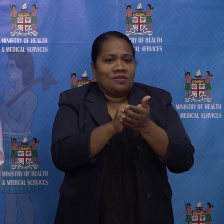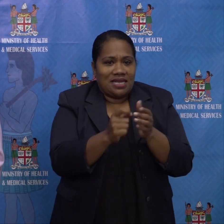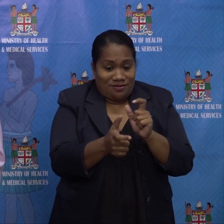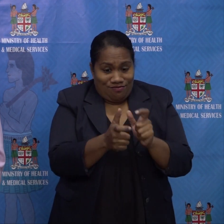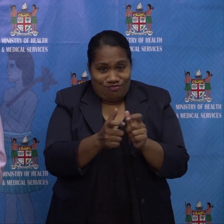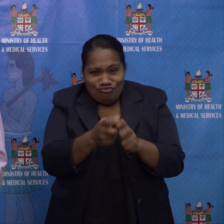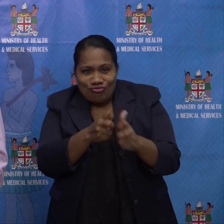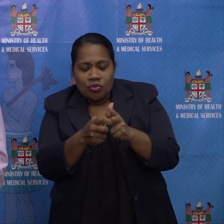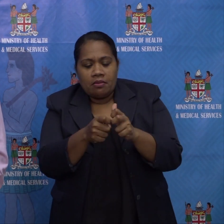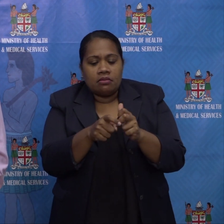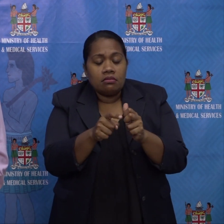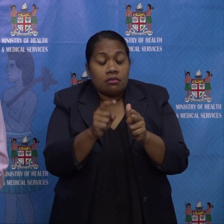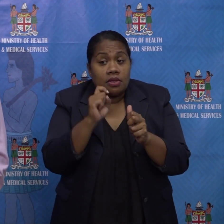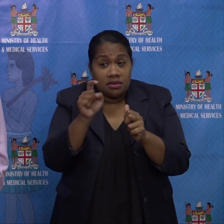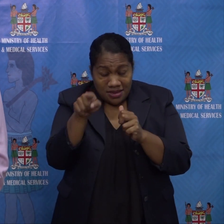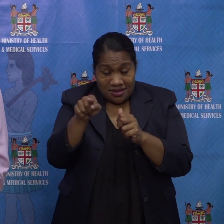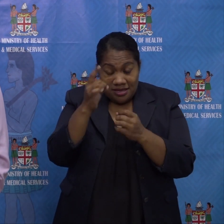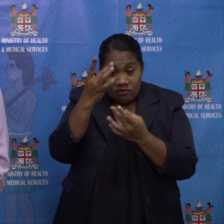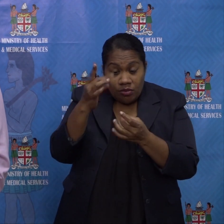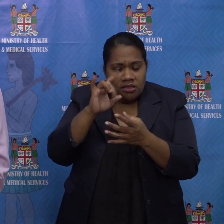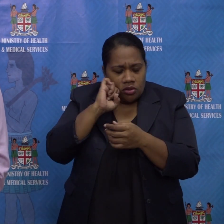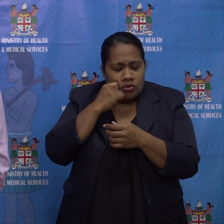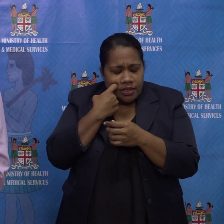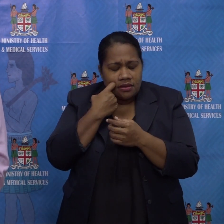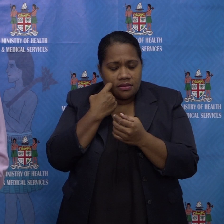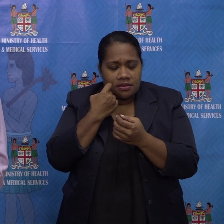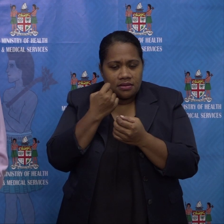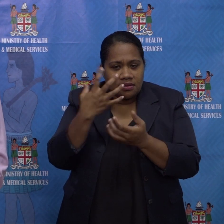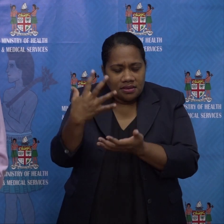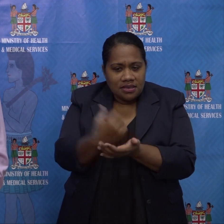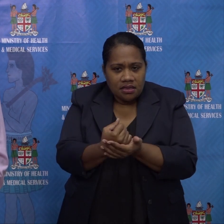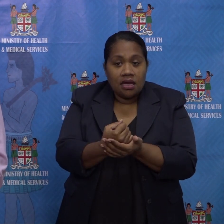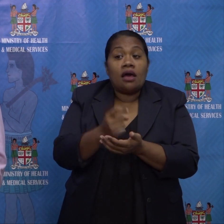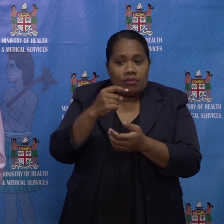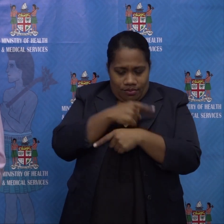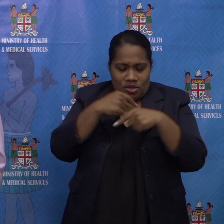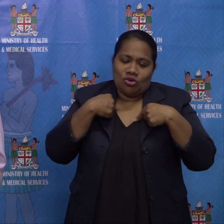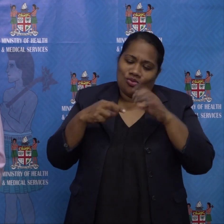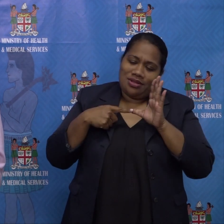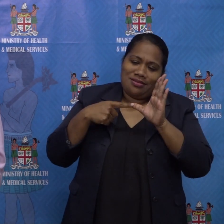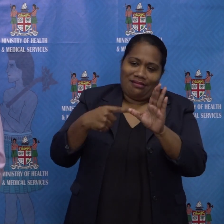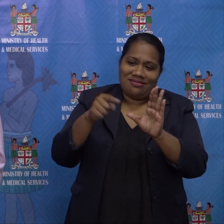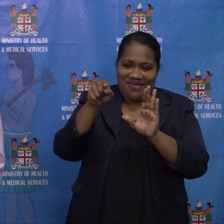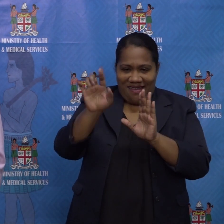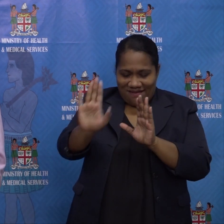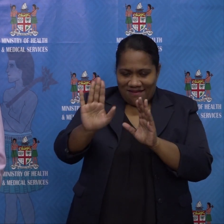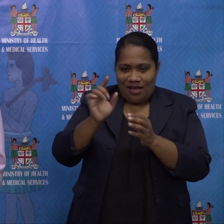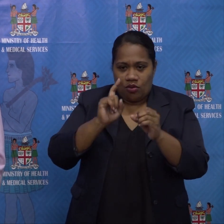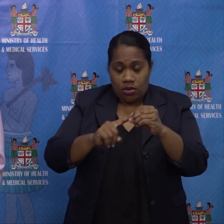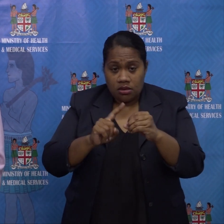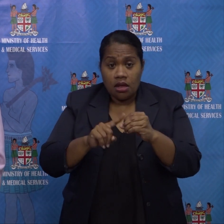get that information in due course, and we will respond to that information in due course. But for